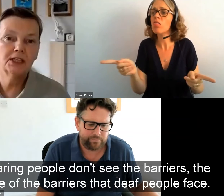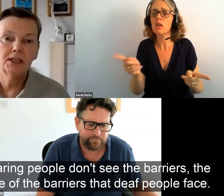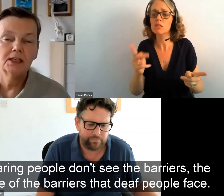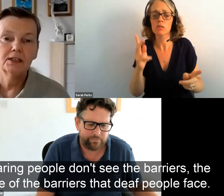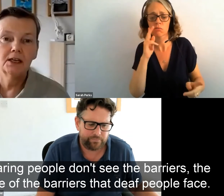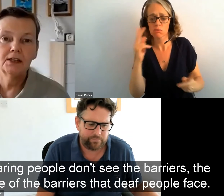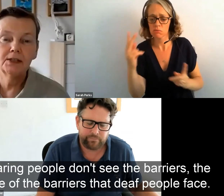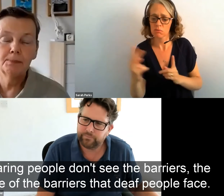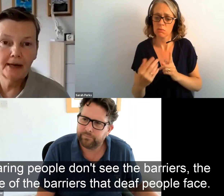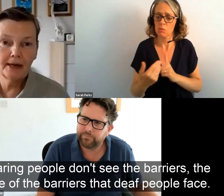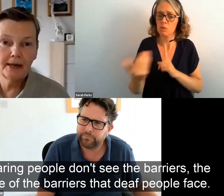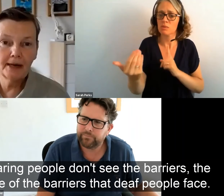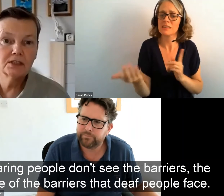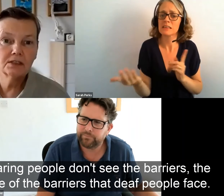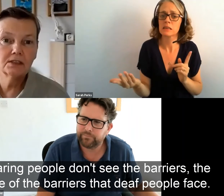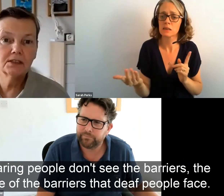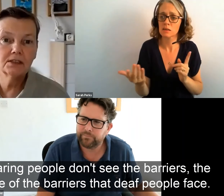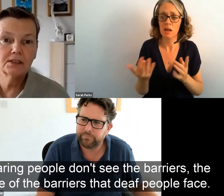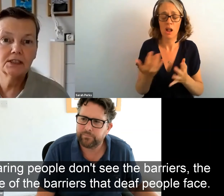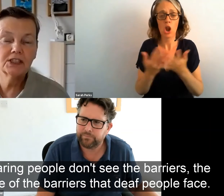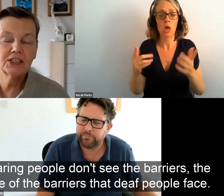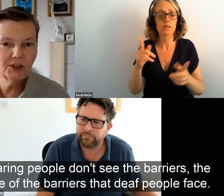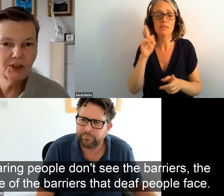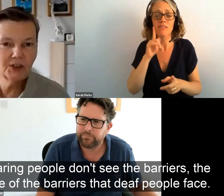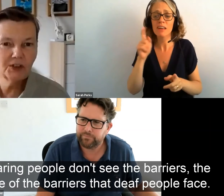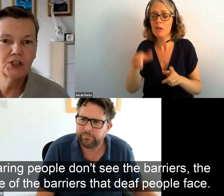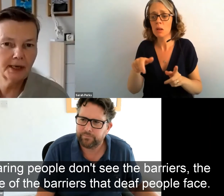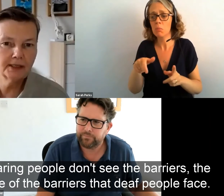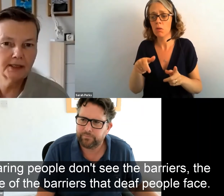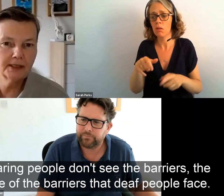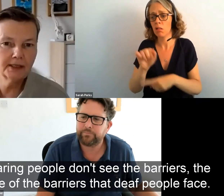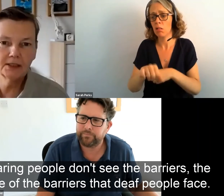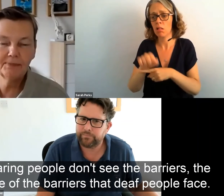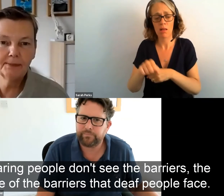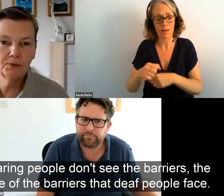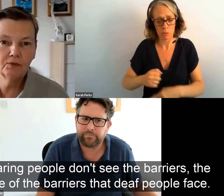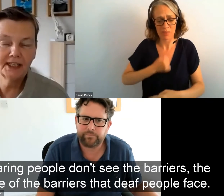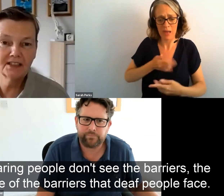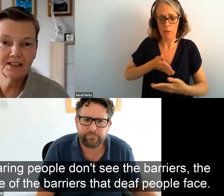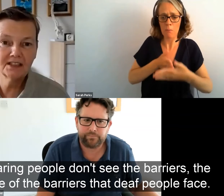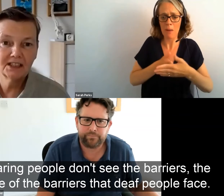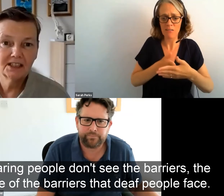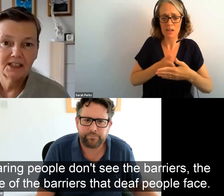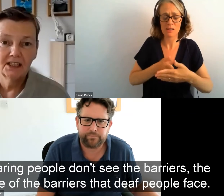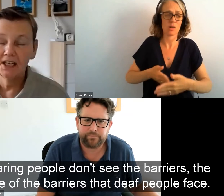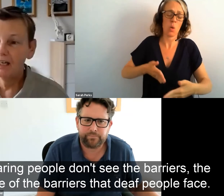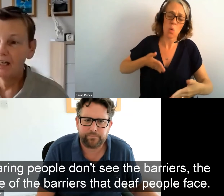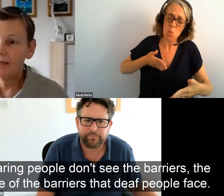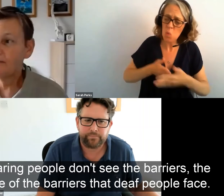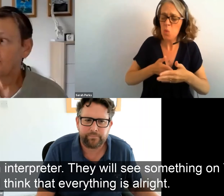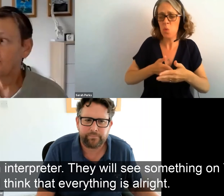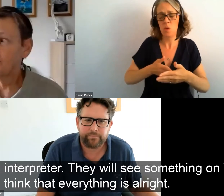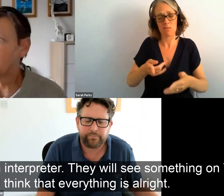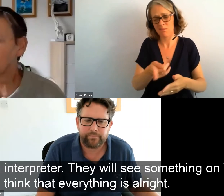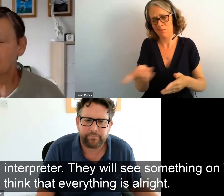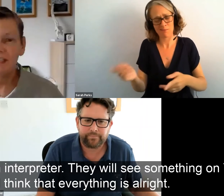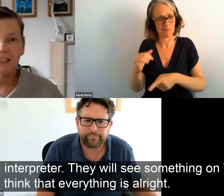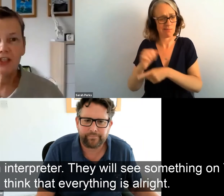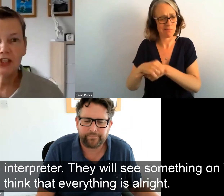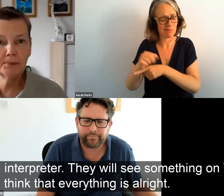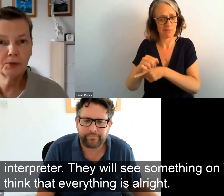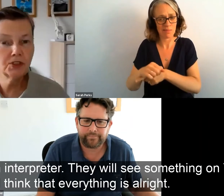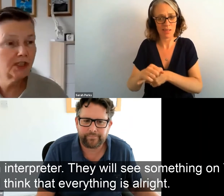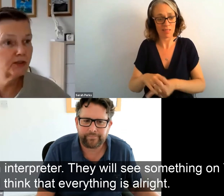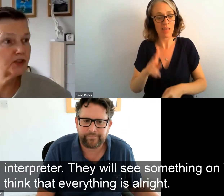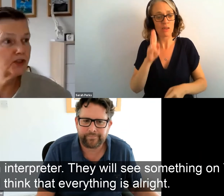hearing people don't see the barriers, the significance of the barriers that deaf people face. They'll see